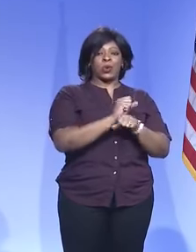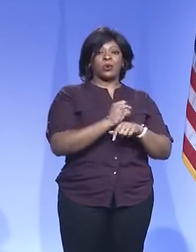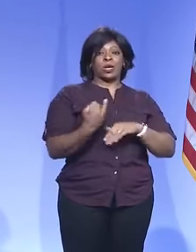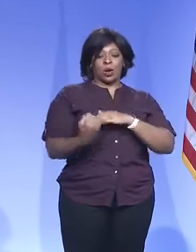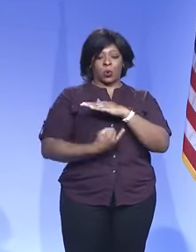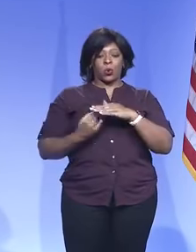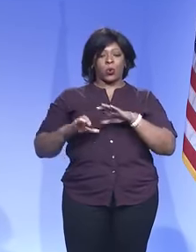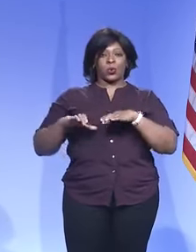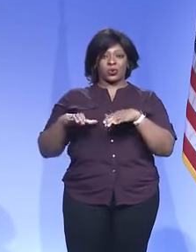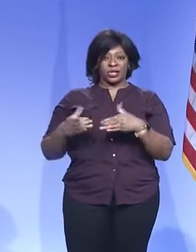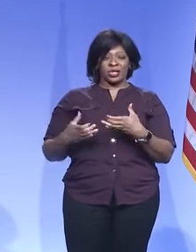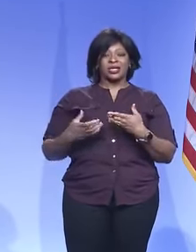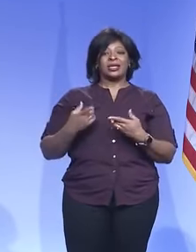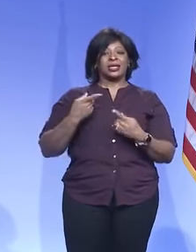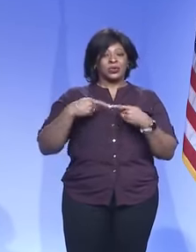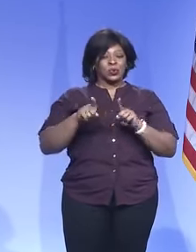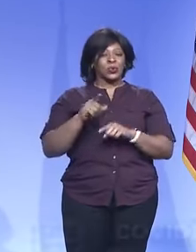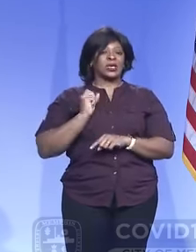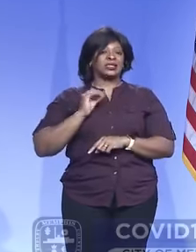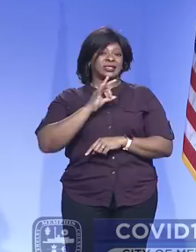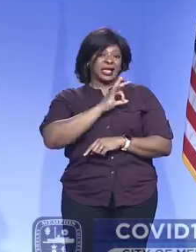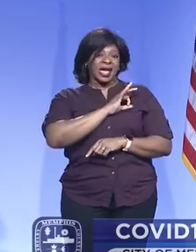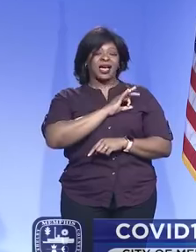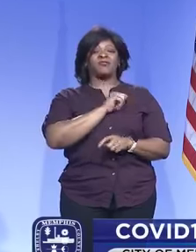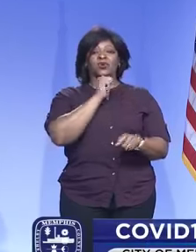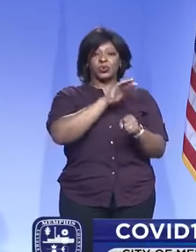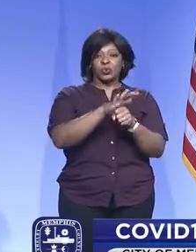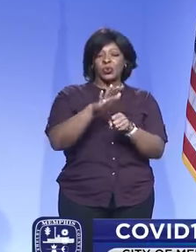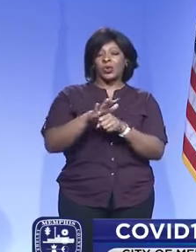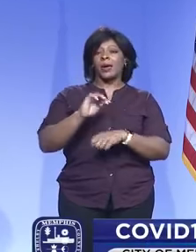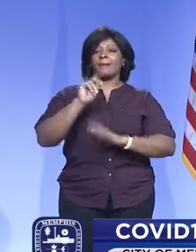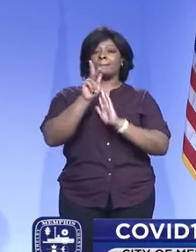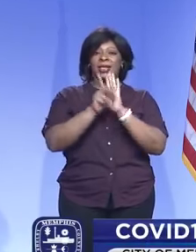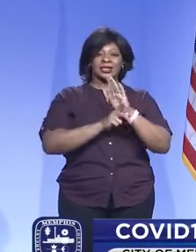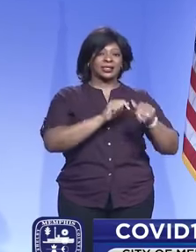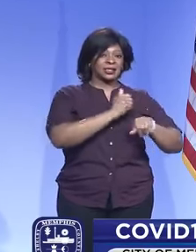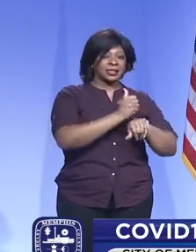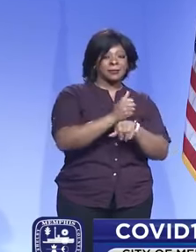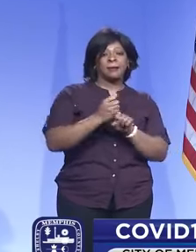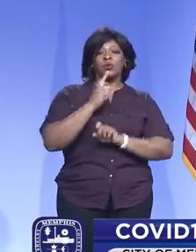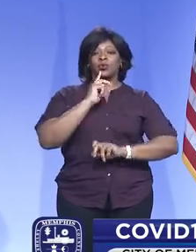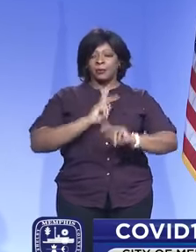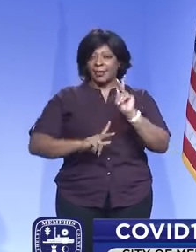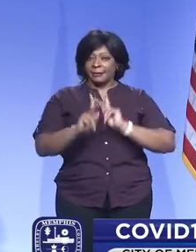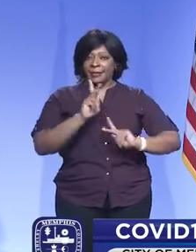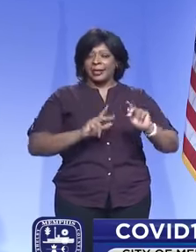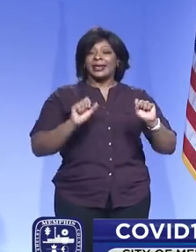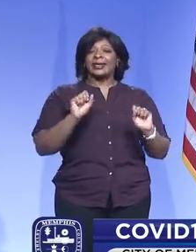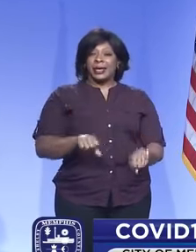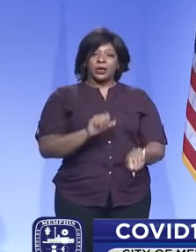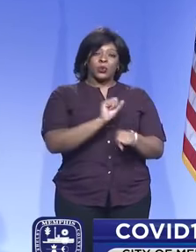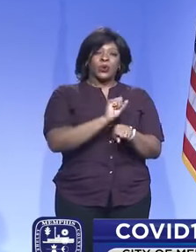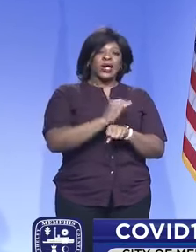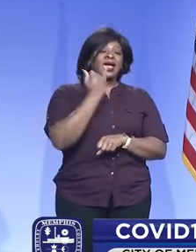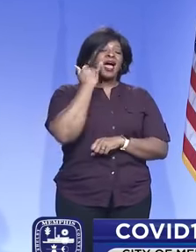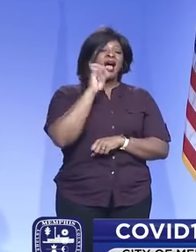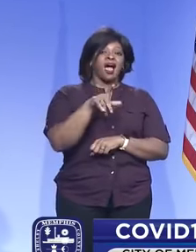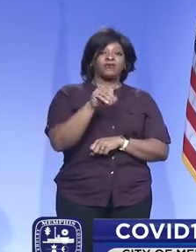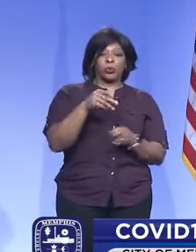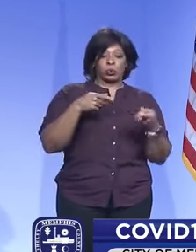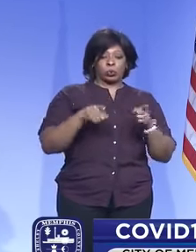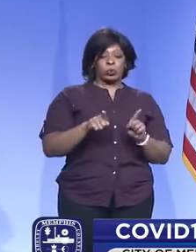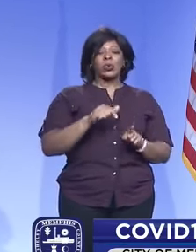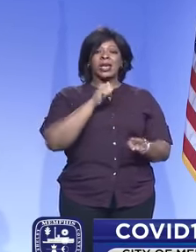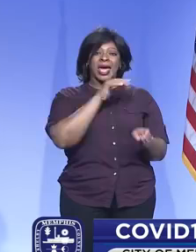quarantined during a staff shortage. So they've put policies in place to assure that people can work if they need to during a